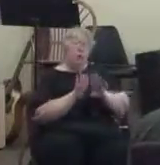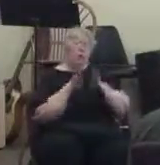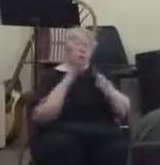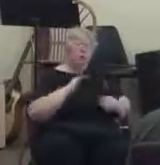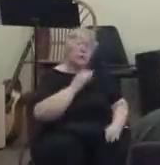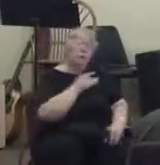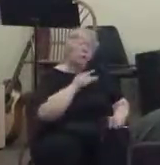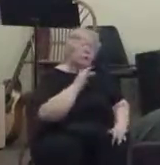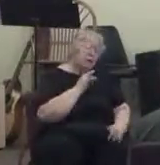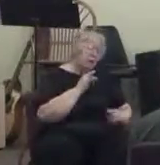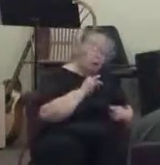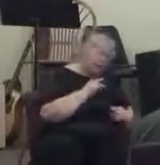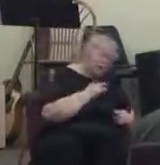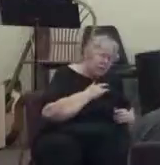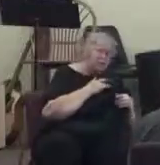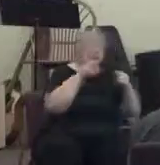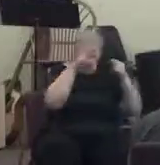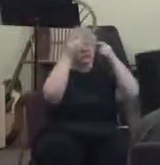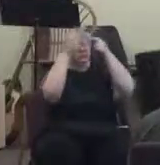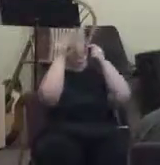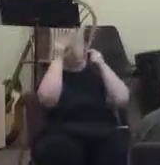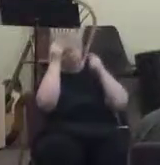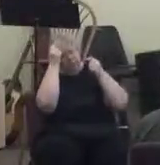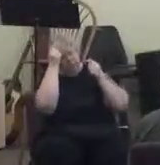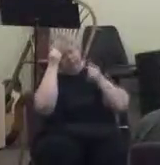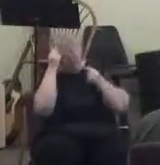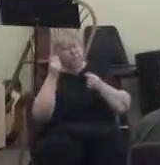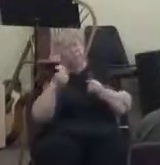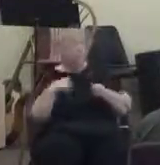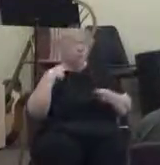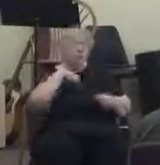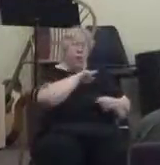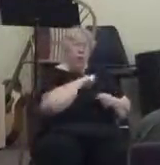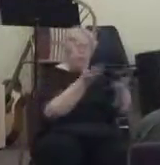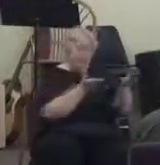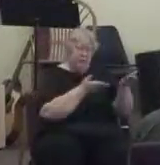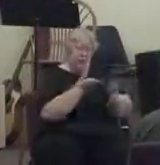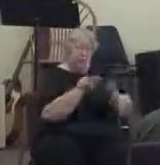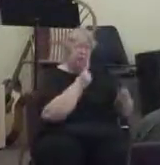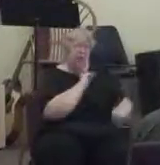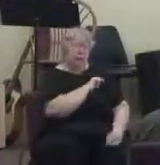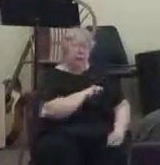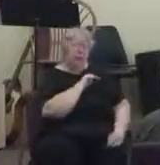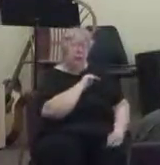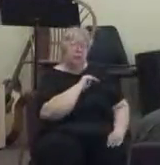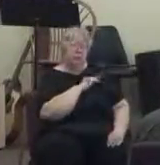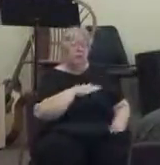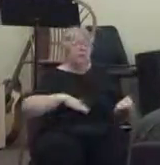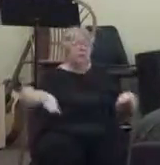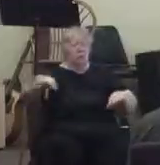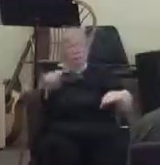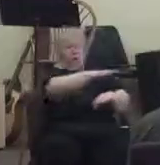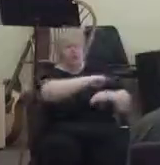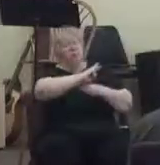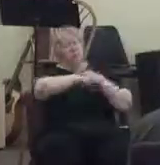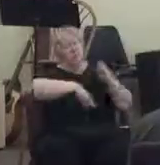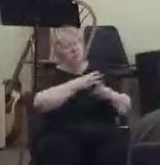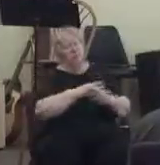it is to serve and do missions across the country and across the United States and the